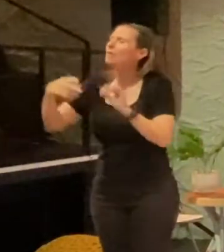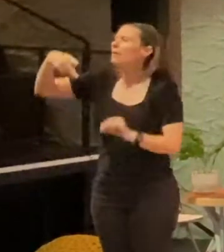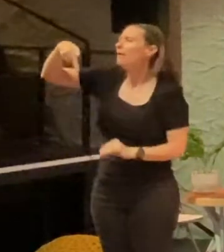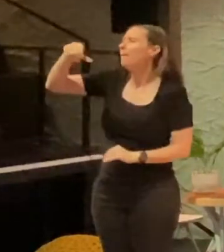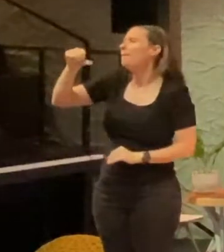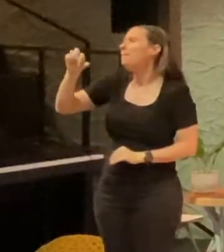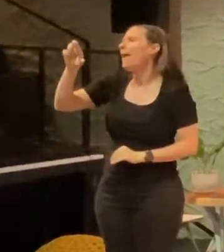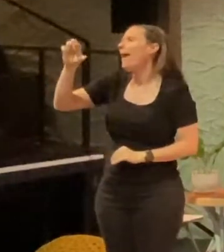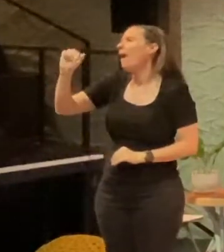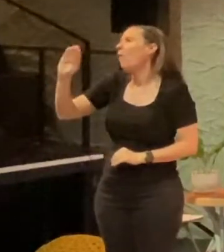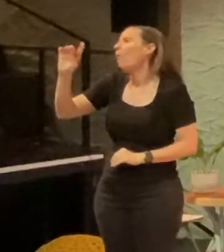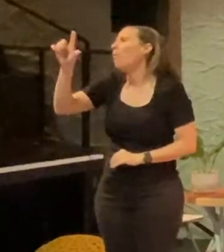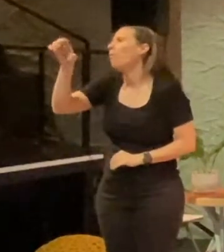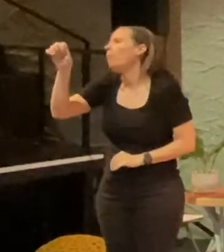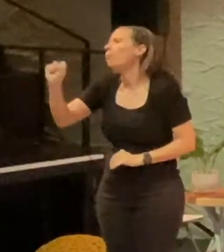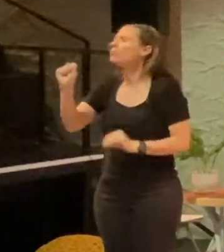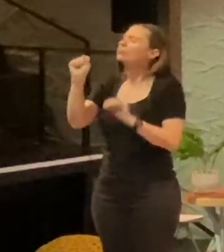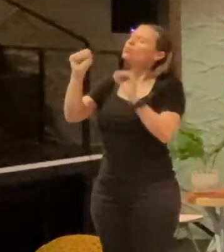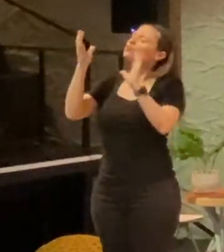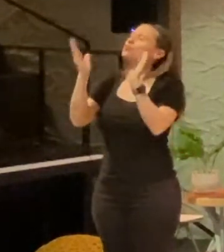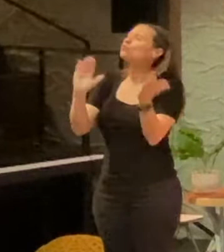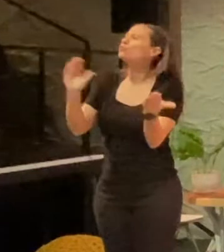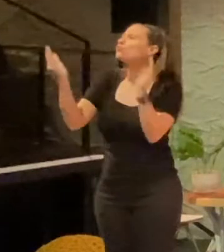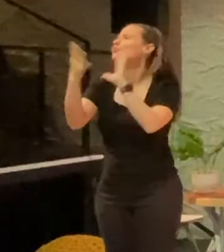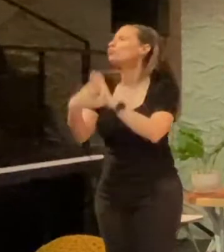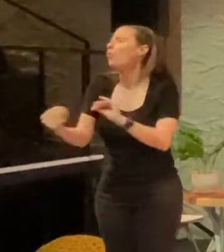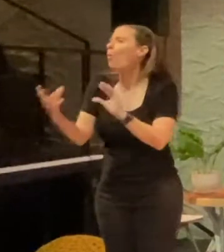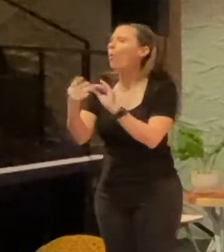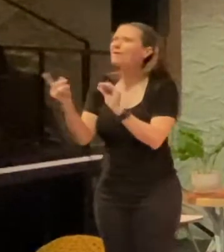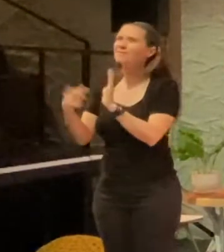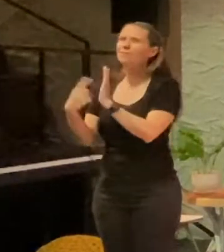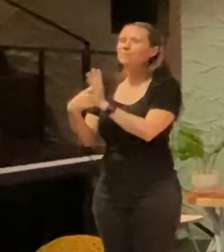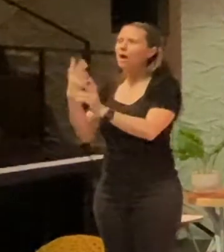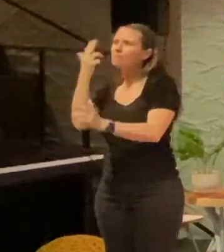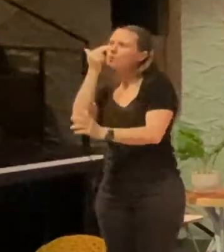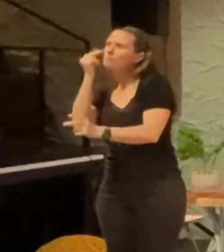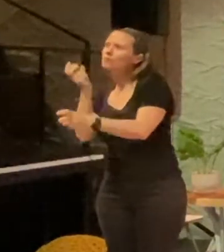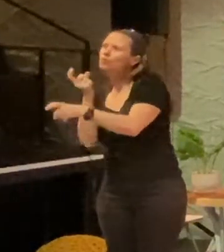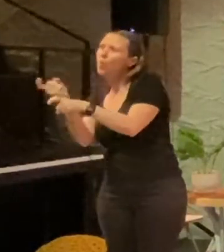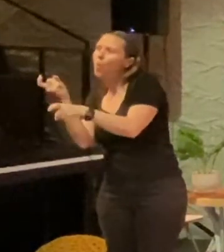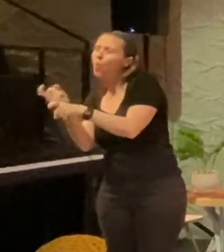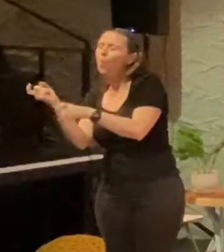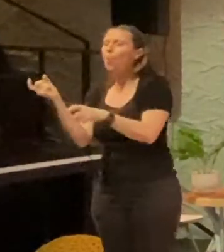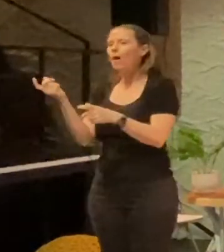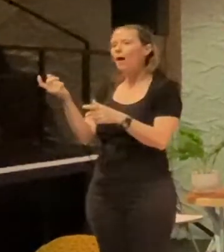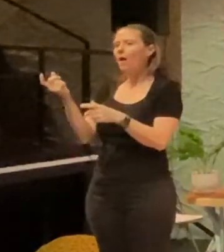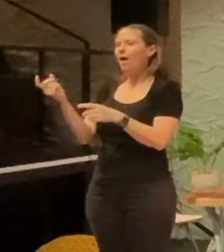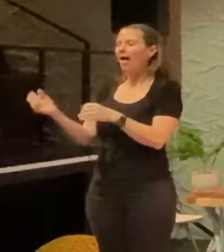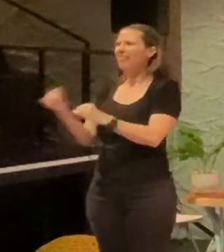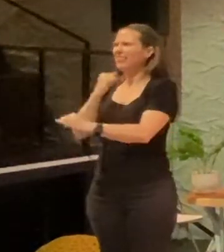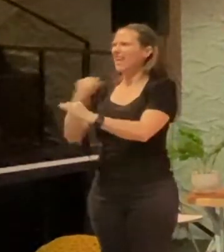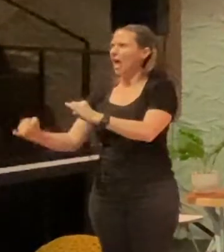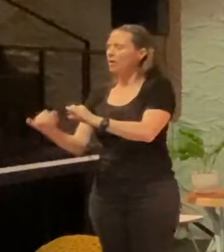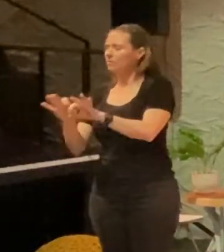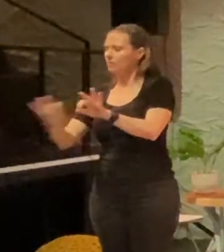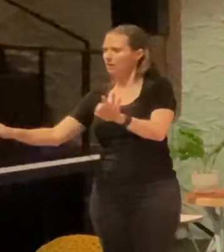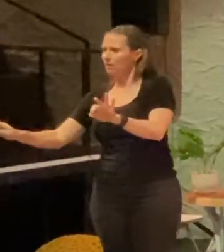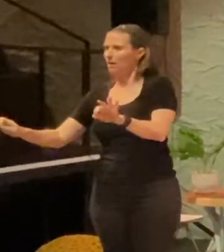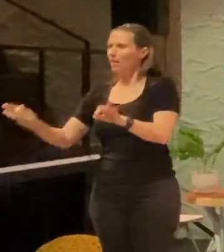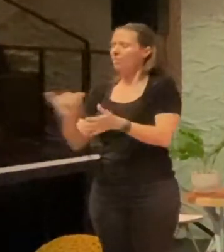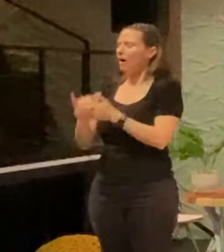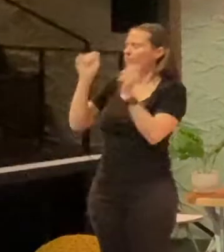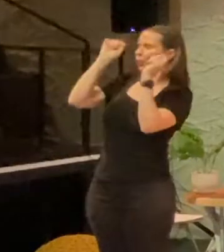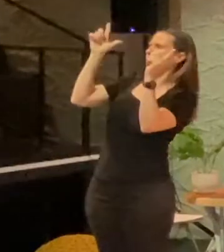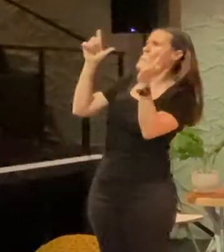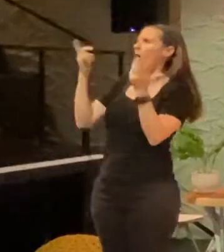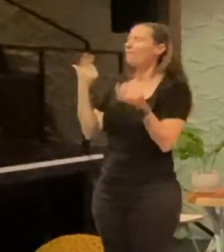little stories, little allegories. But they were more like jokes. And there was a punchline at the end that threw you off. And Jesus